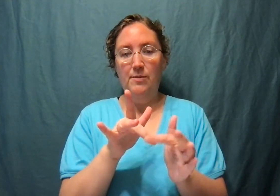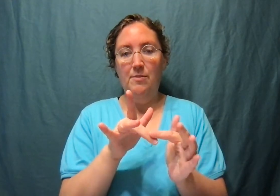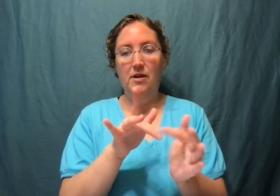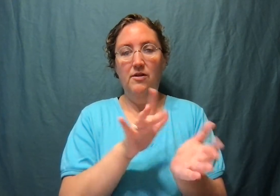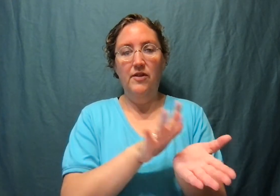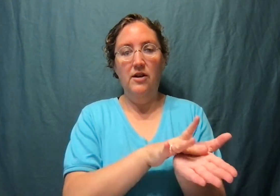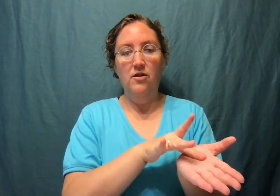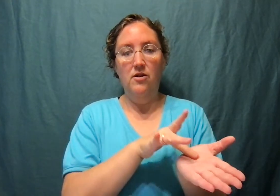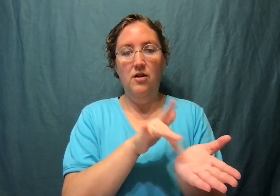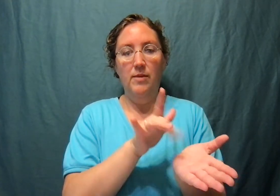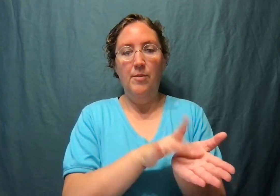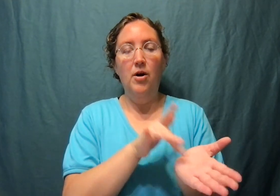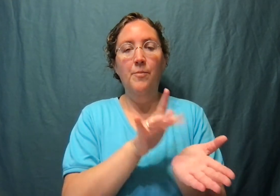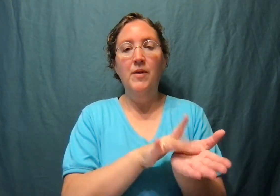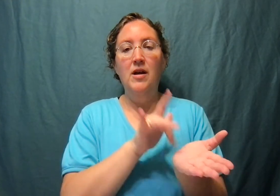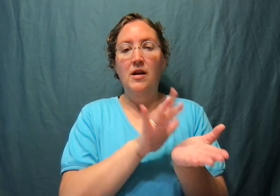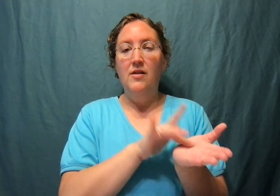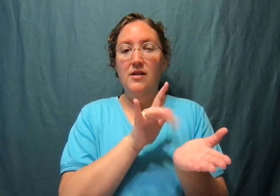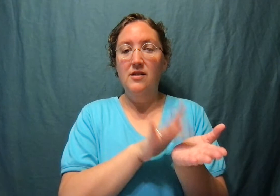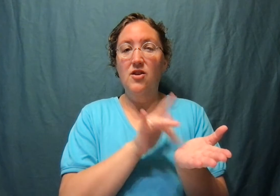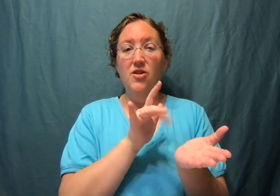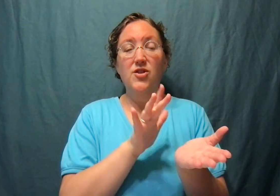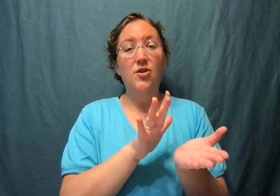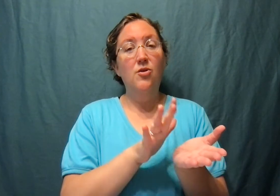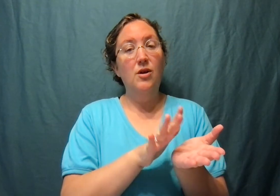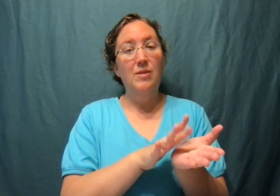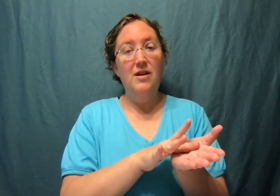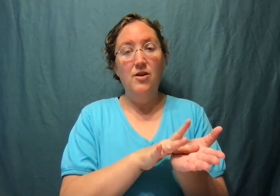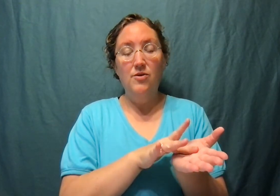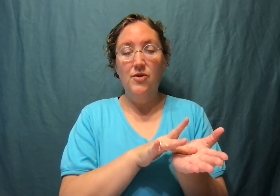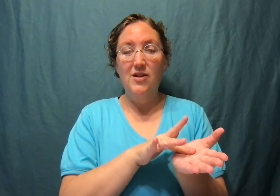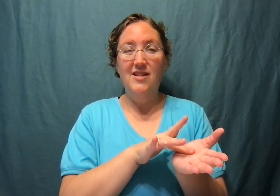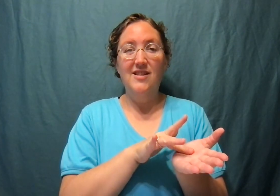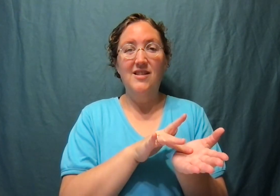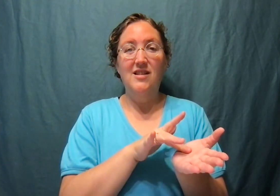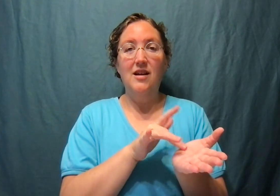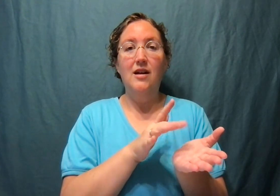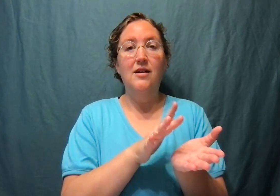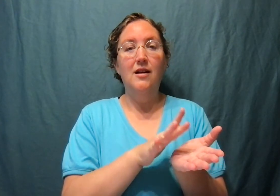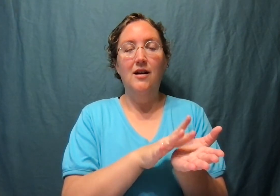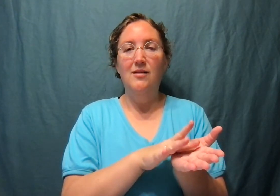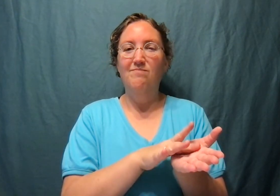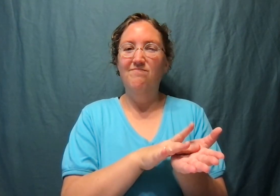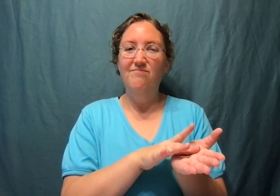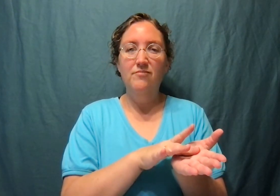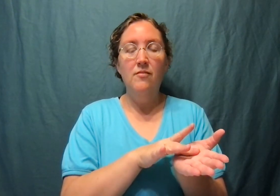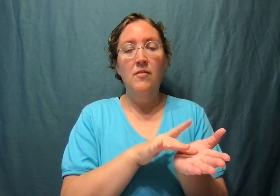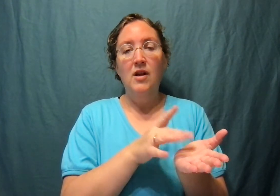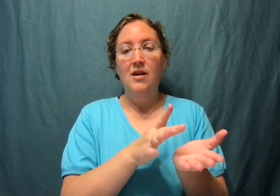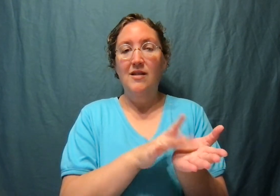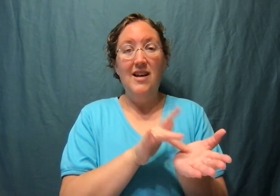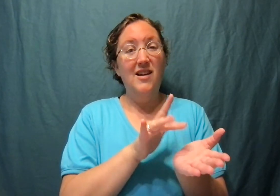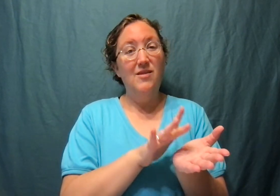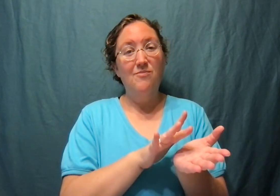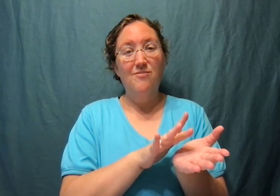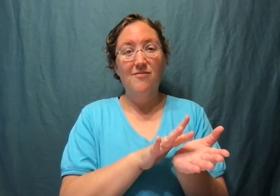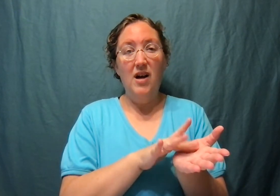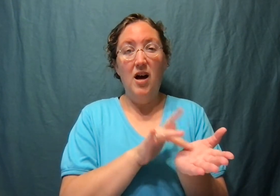middle finger along my palm. This is also can be used for the sign like